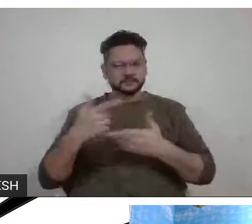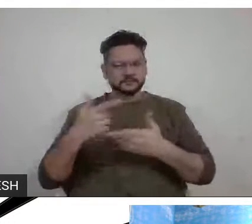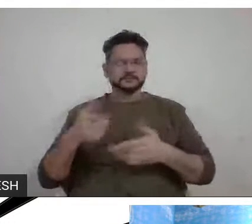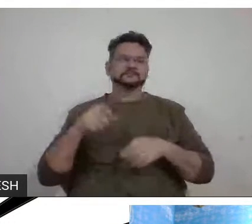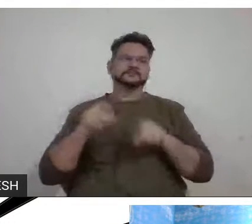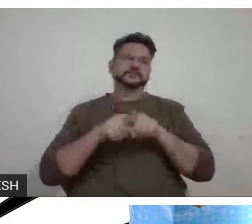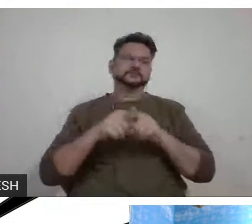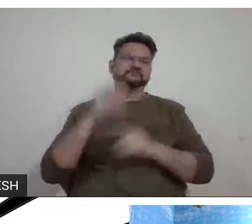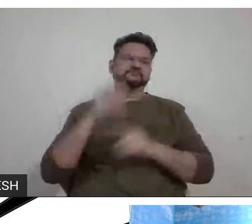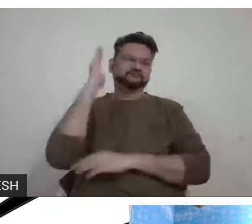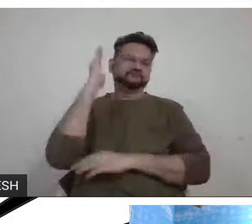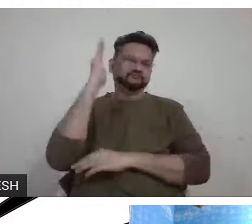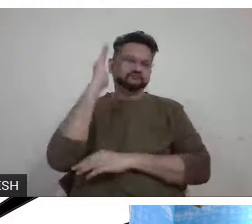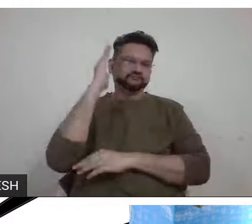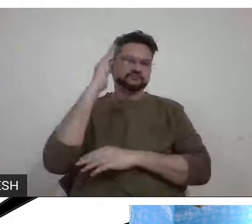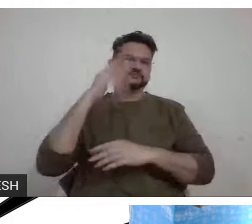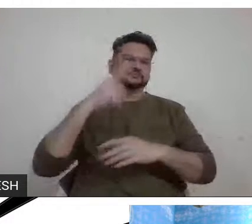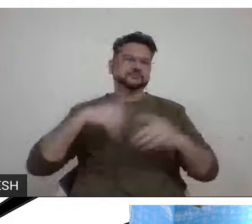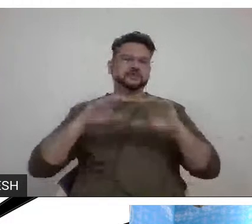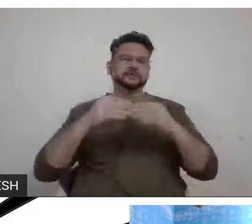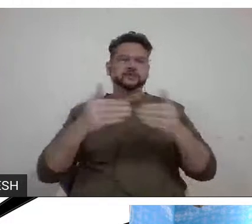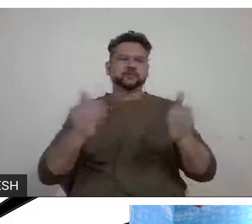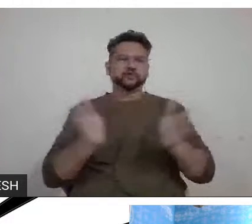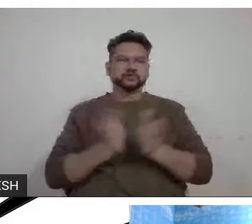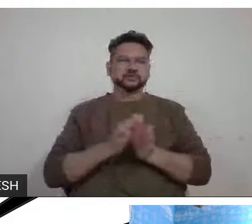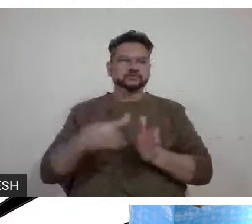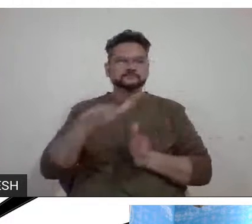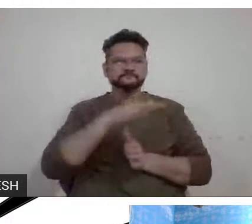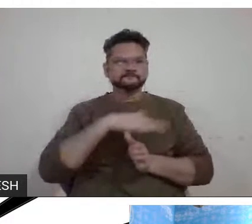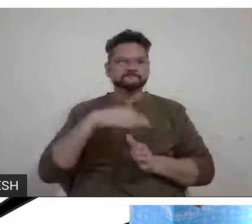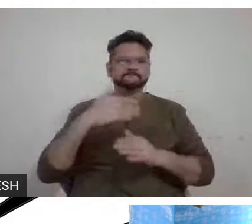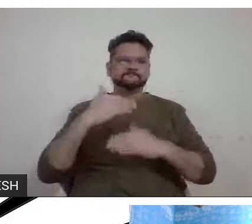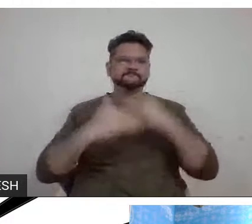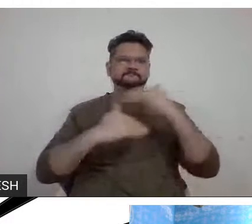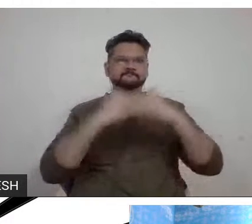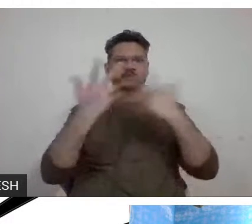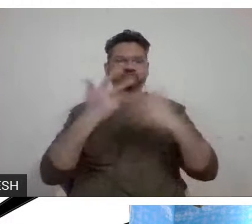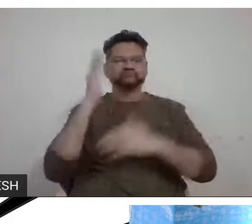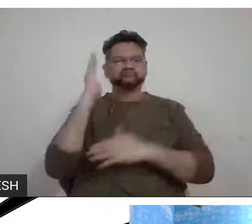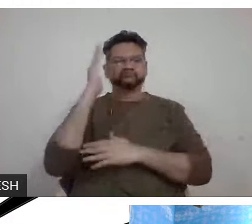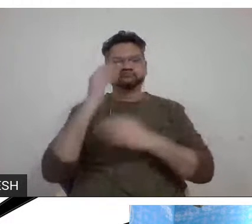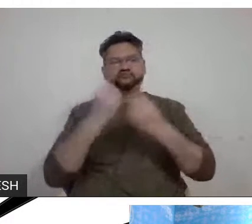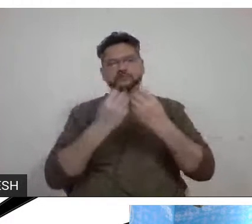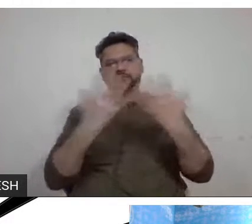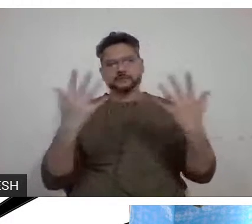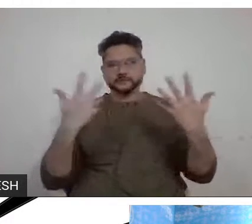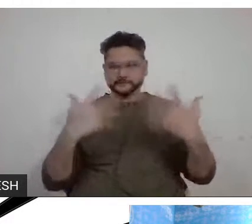the community. Now I request sir to please proceed